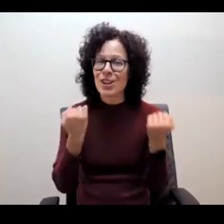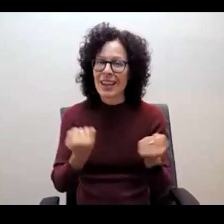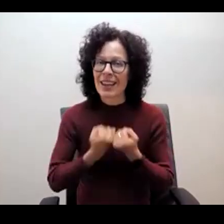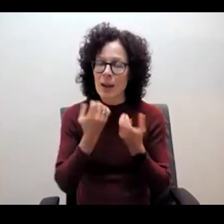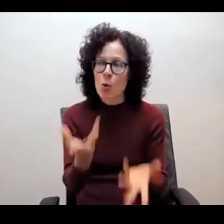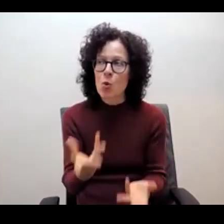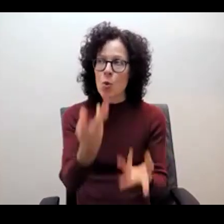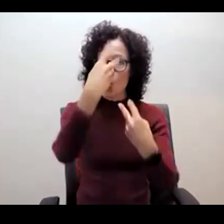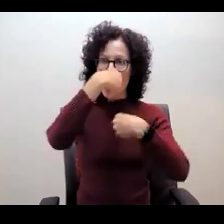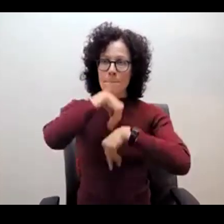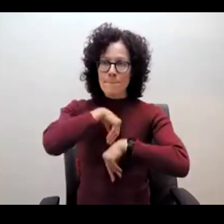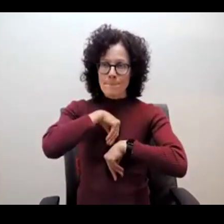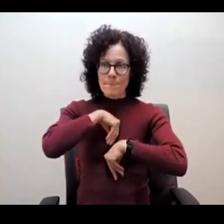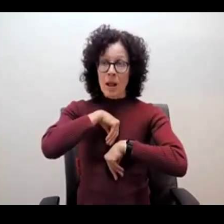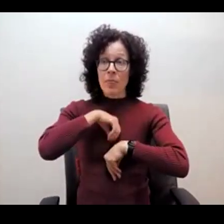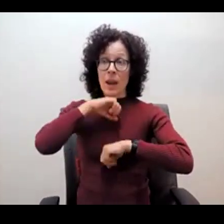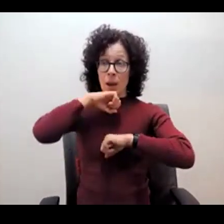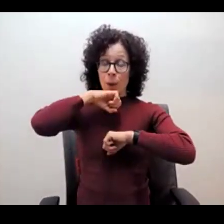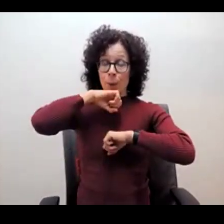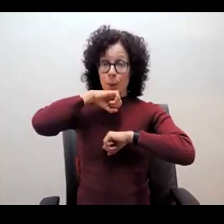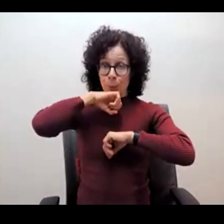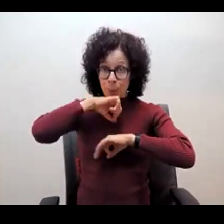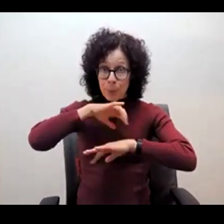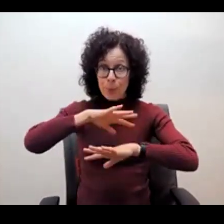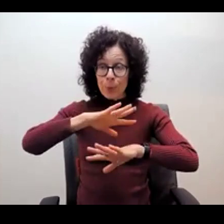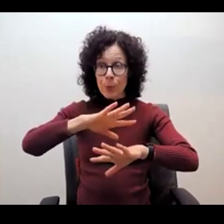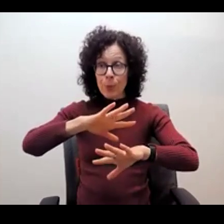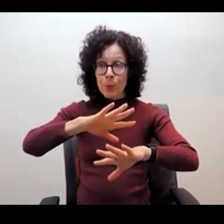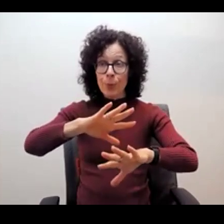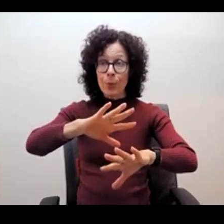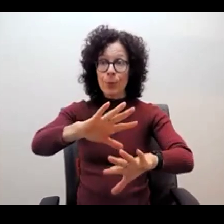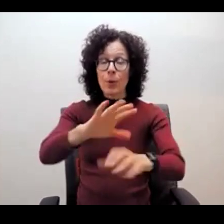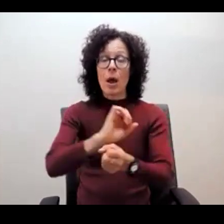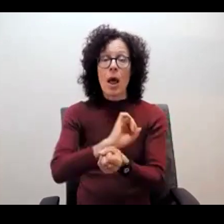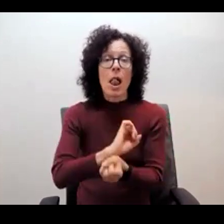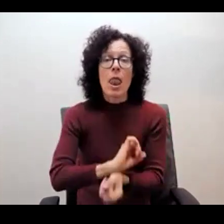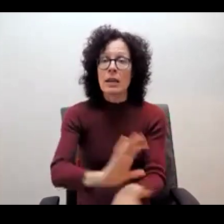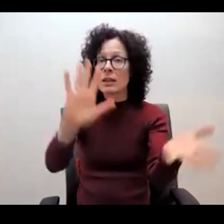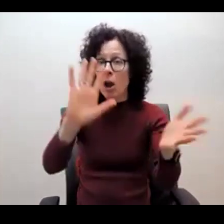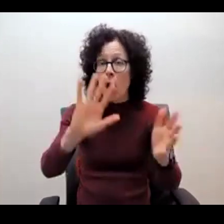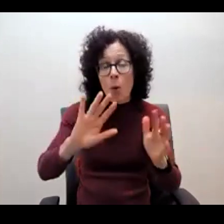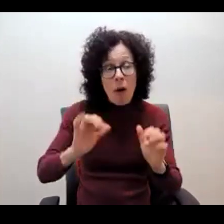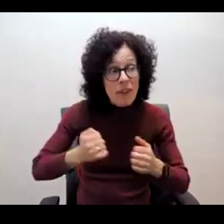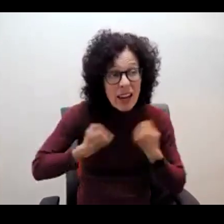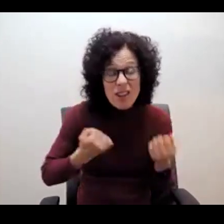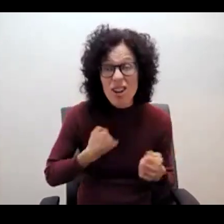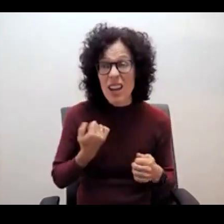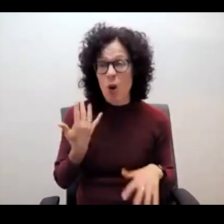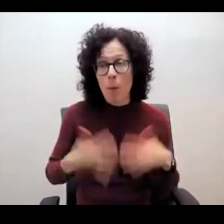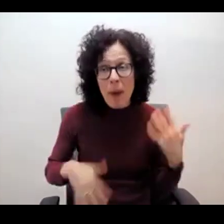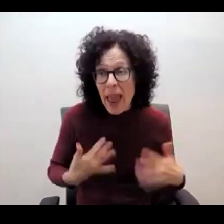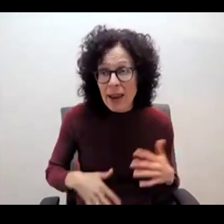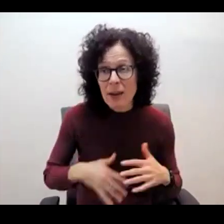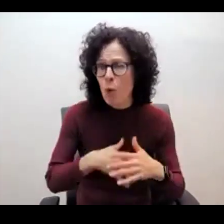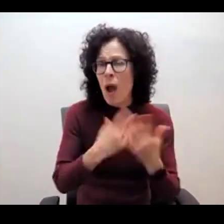And every out-breath as letting go of old energy, of pain, of anything you don't need to carry in this